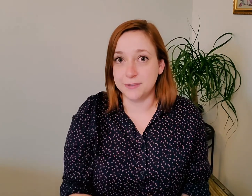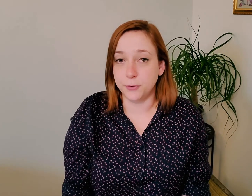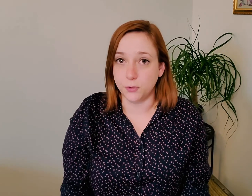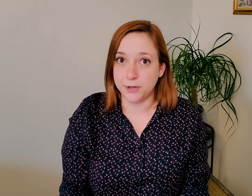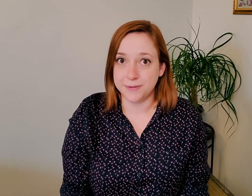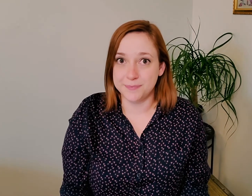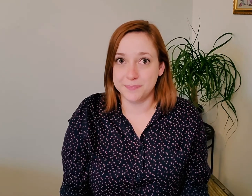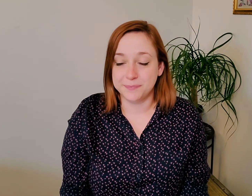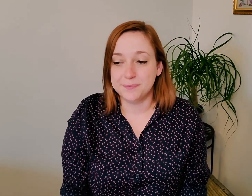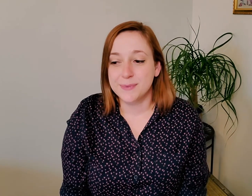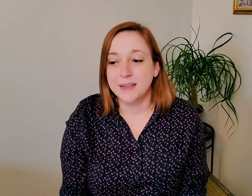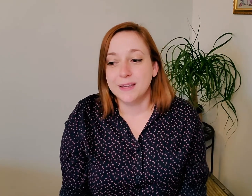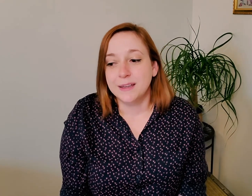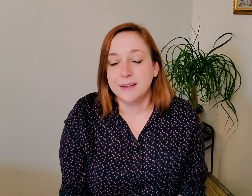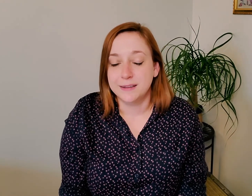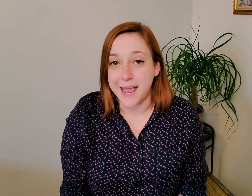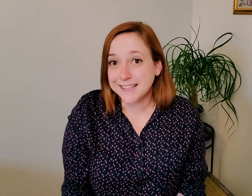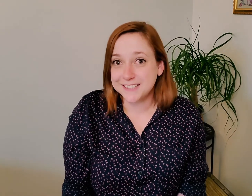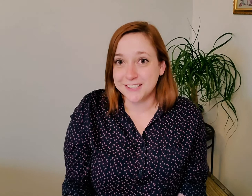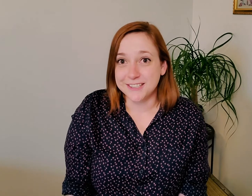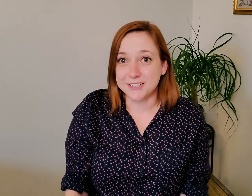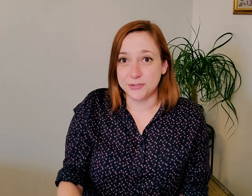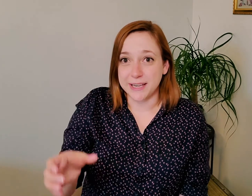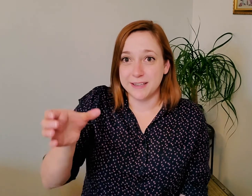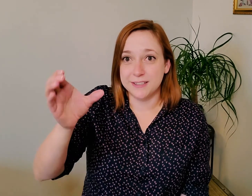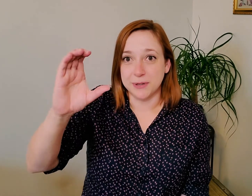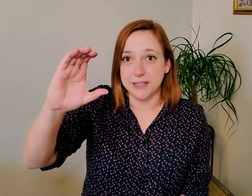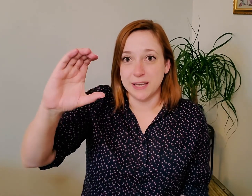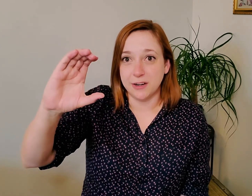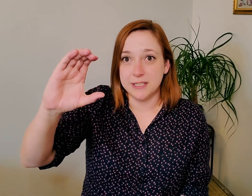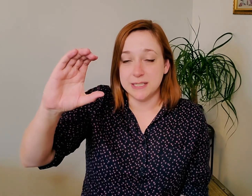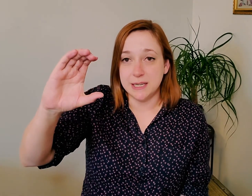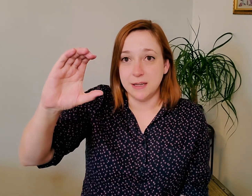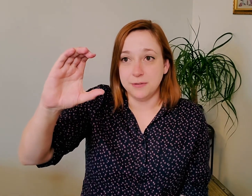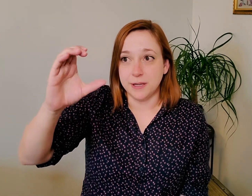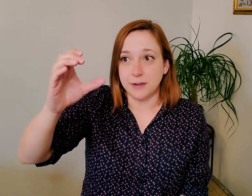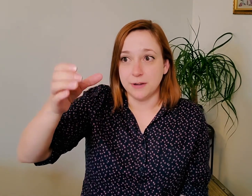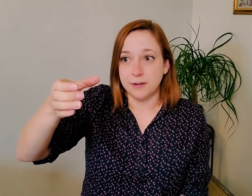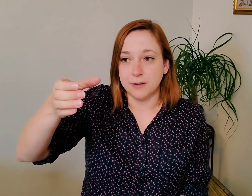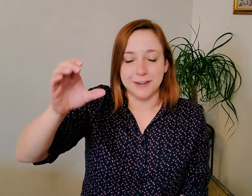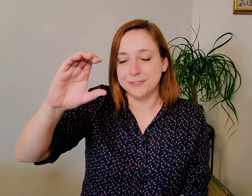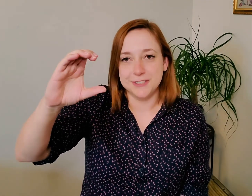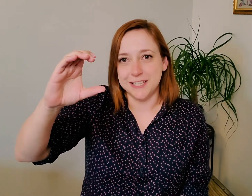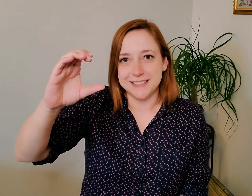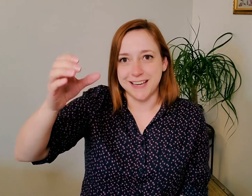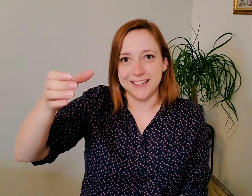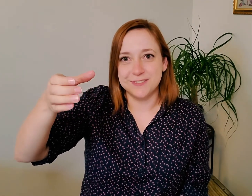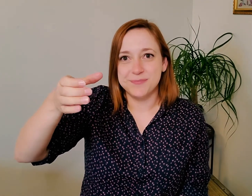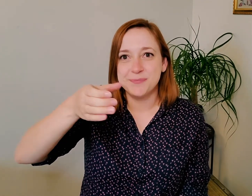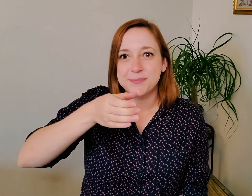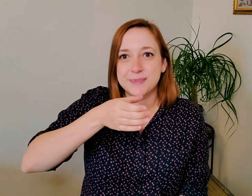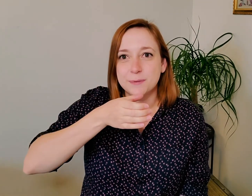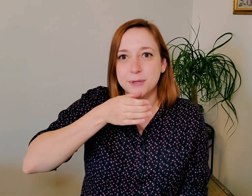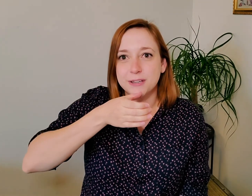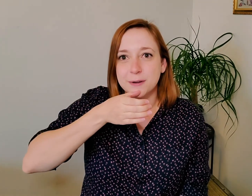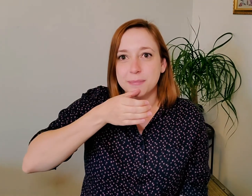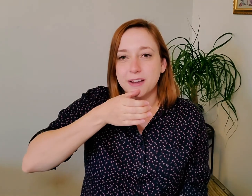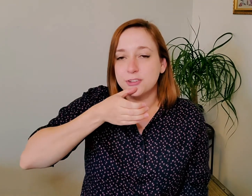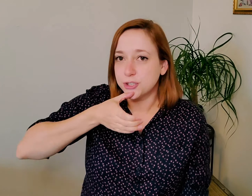food. Next is drink. So we're going to take our C finger, or C sign, put it up by our chin,